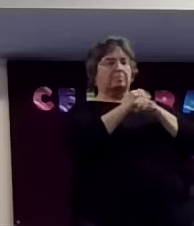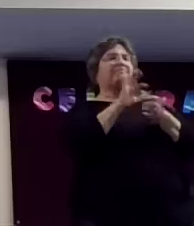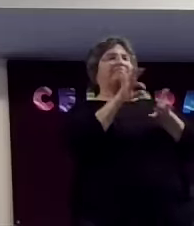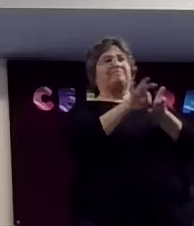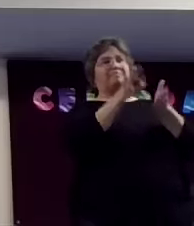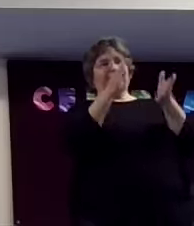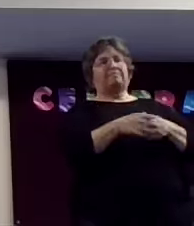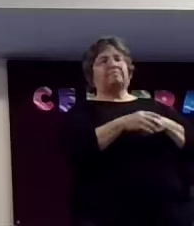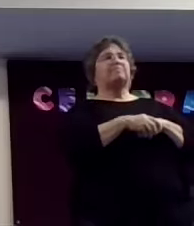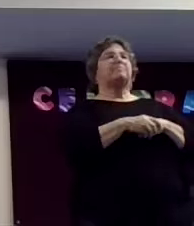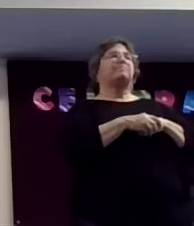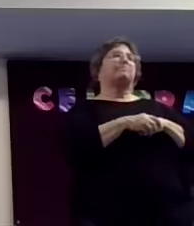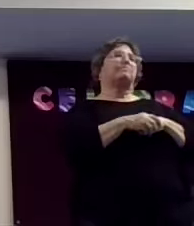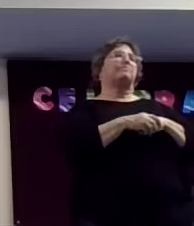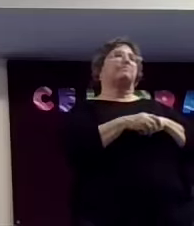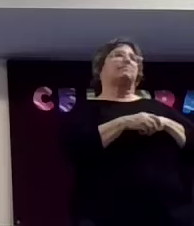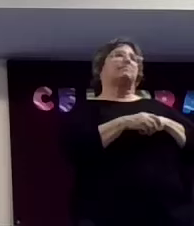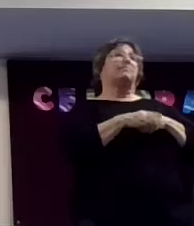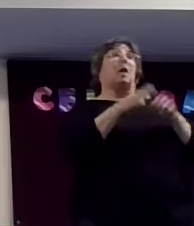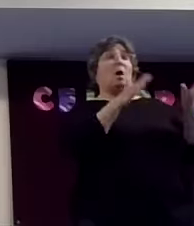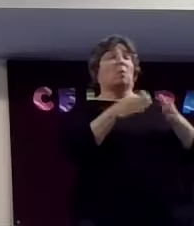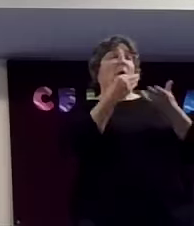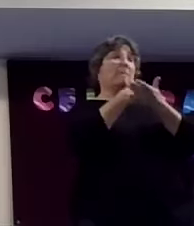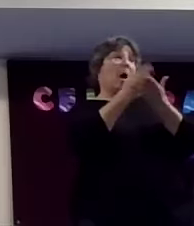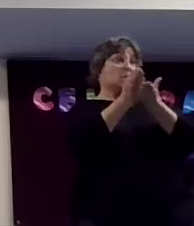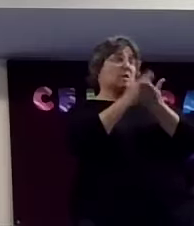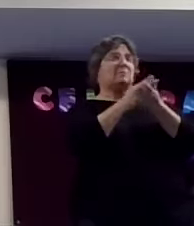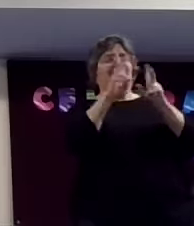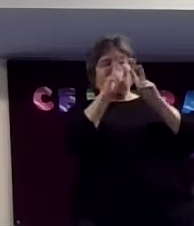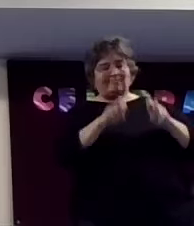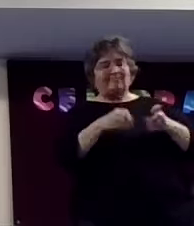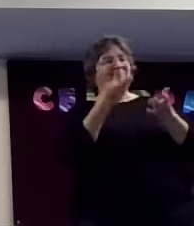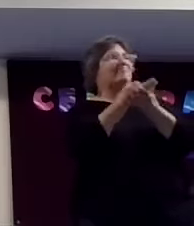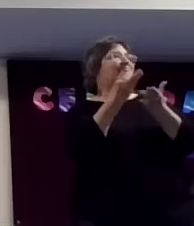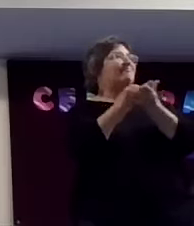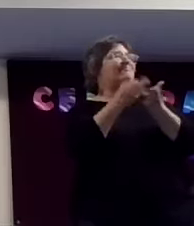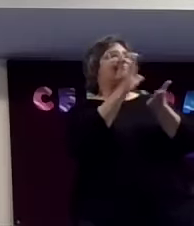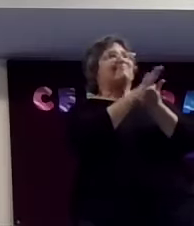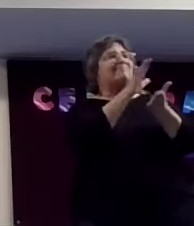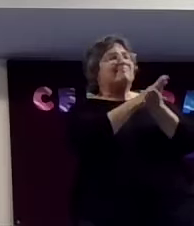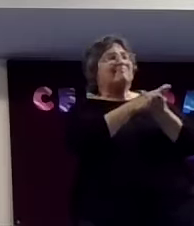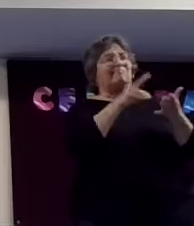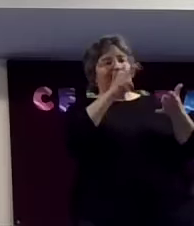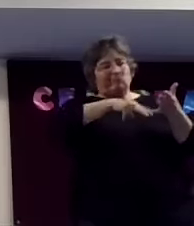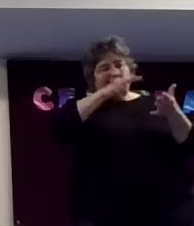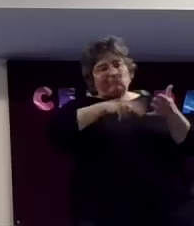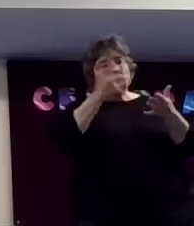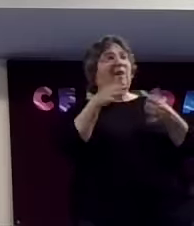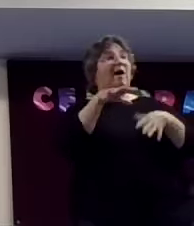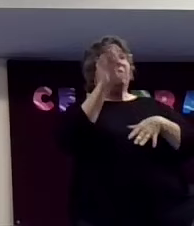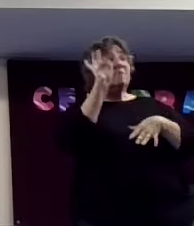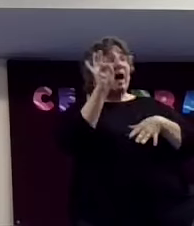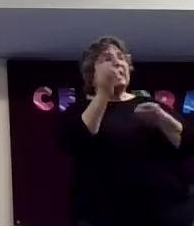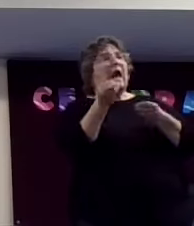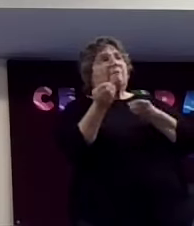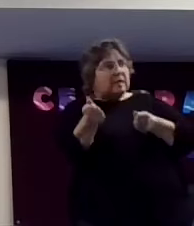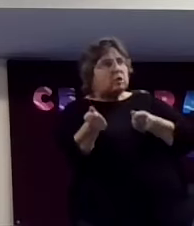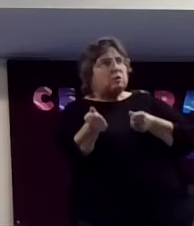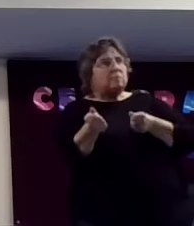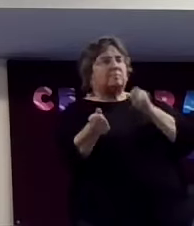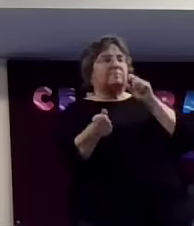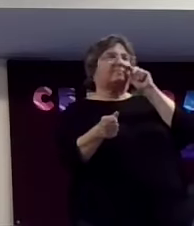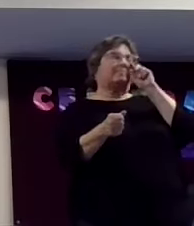years. So preparing budgets, analyzing financial statements, finding